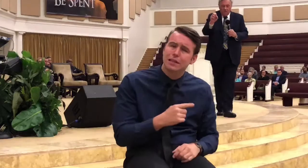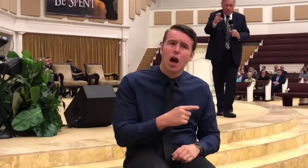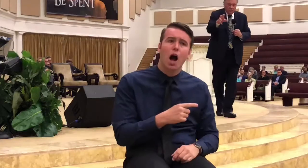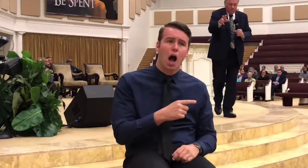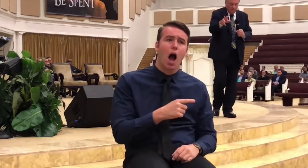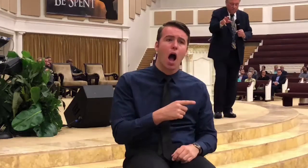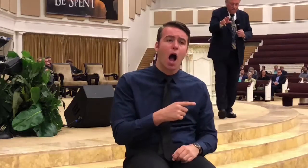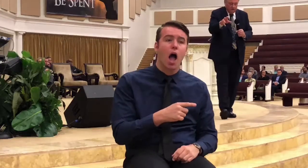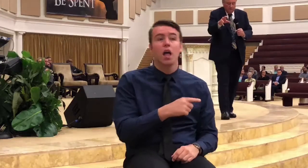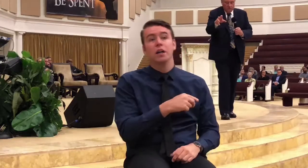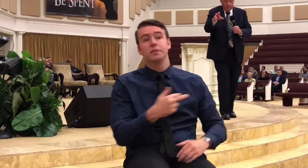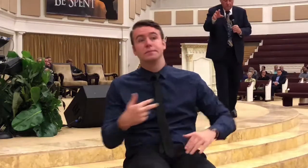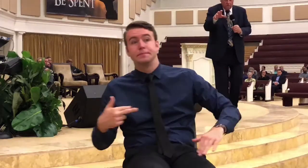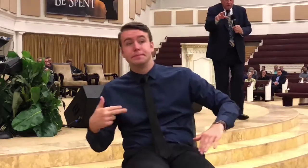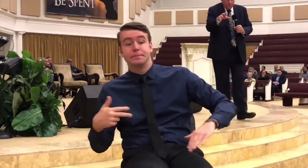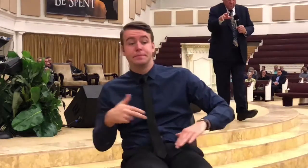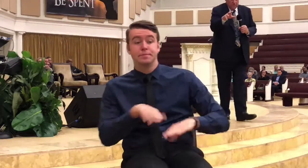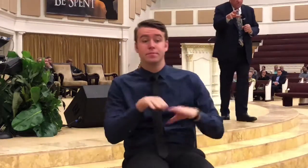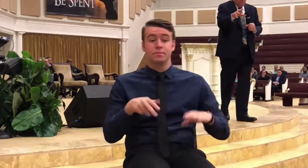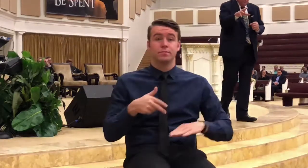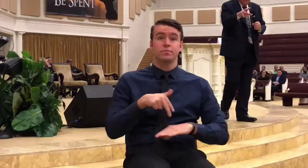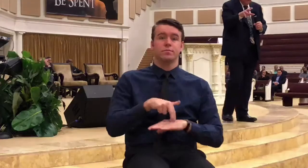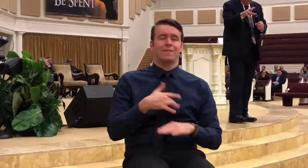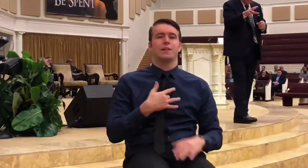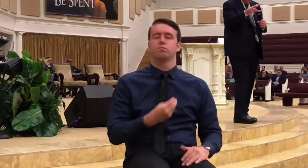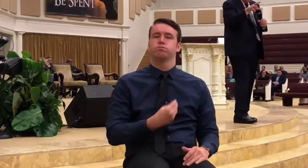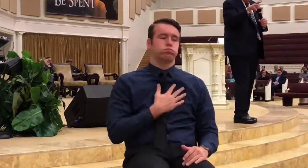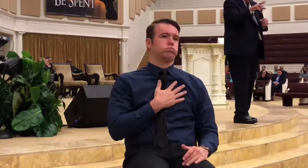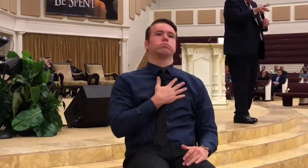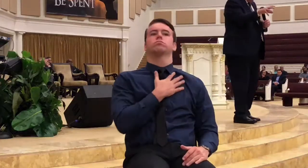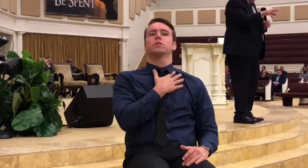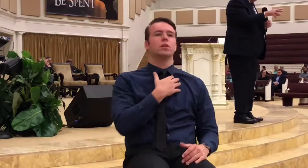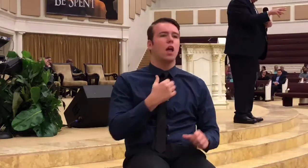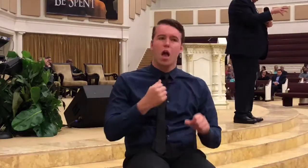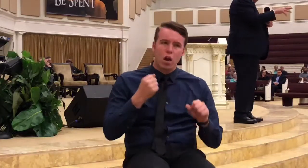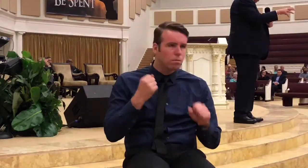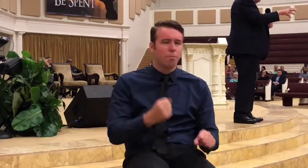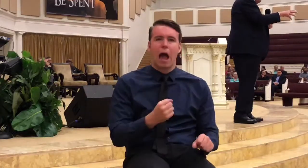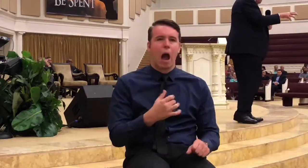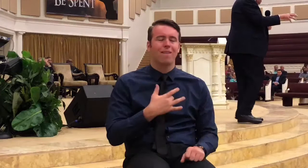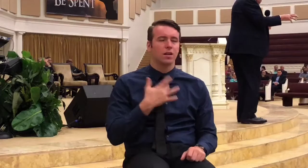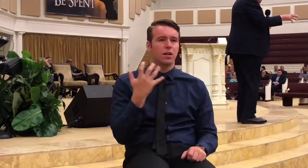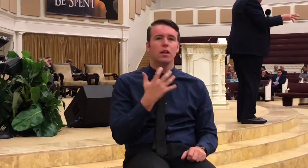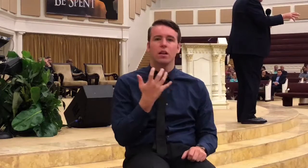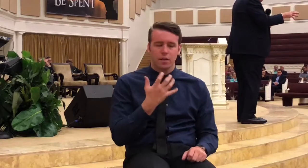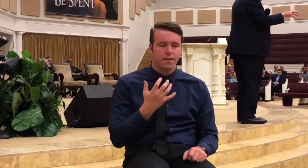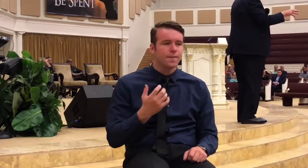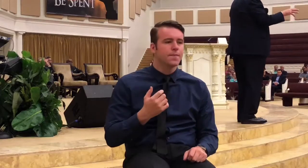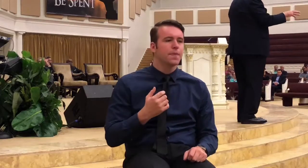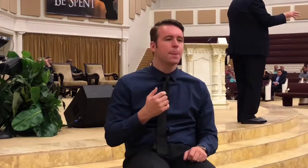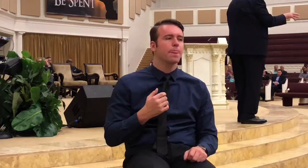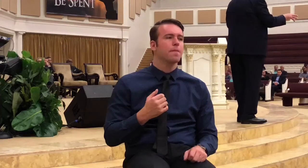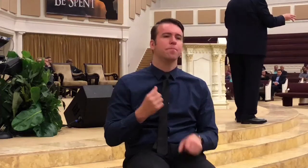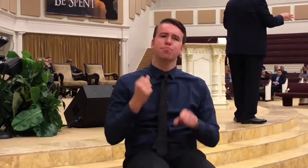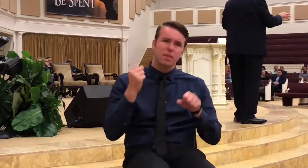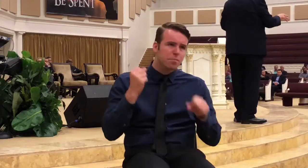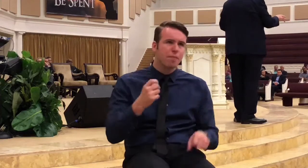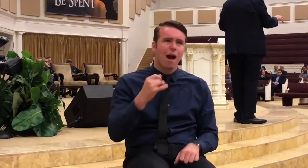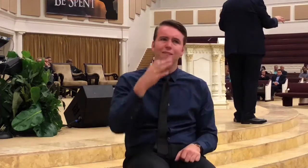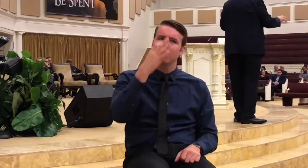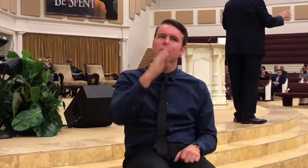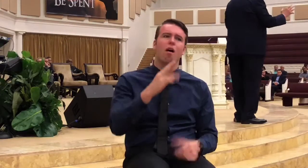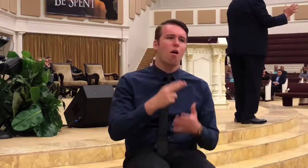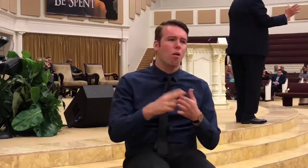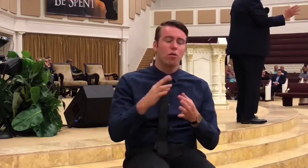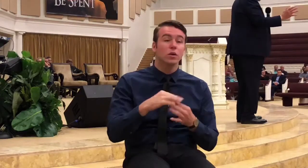and when he walked to the pulpit, it was an incredible just an incredible thing to behold, and the power of God and the